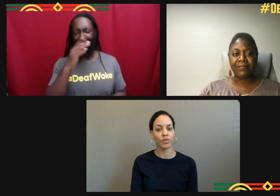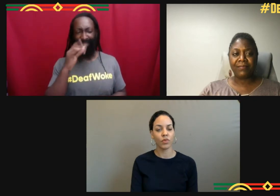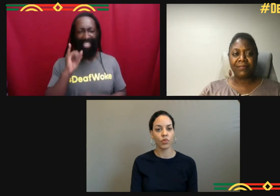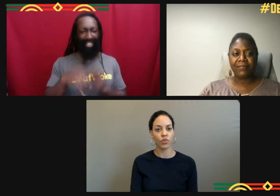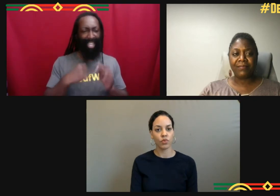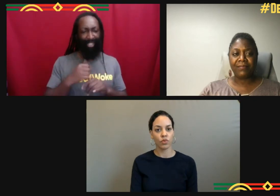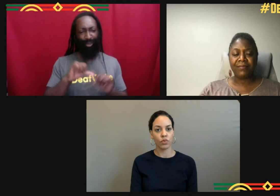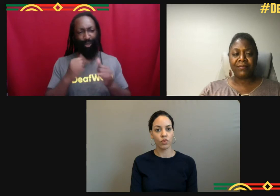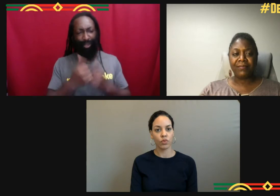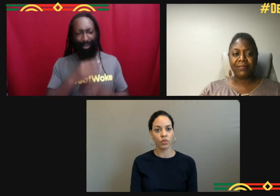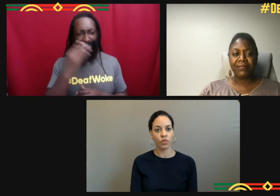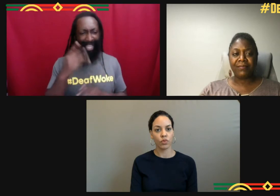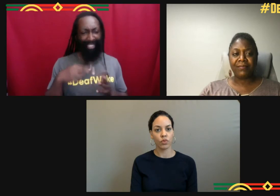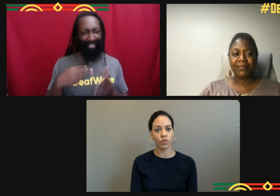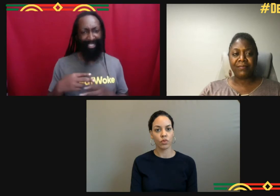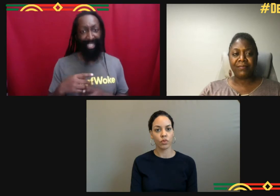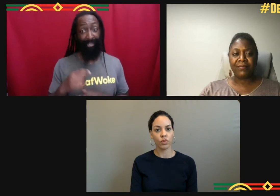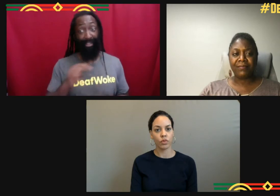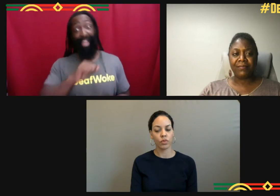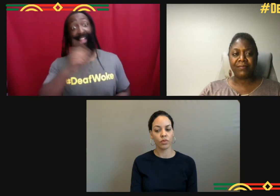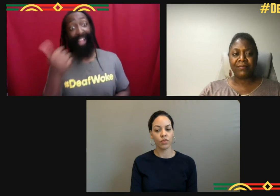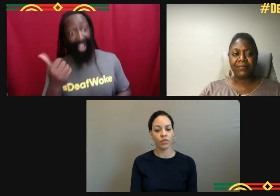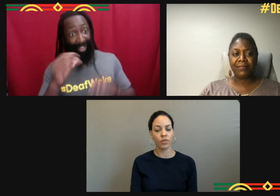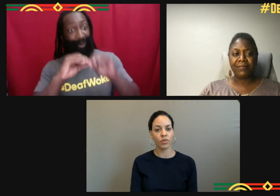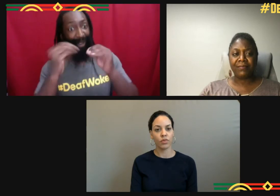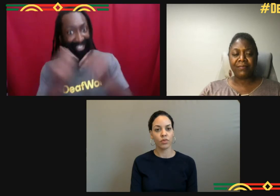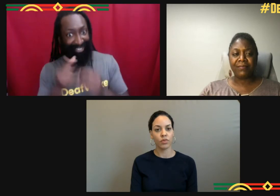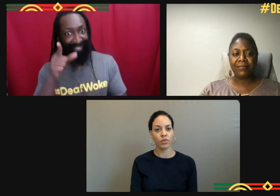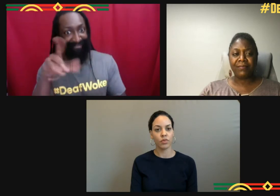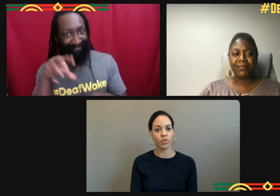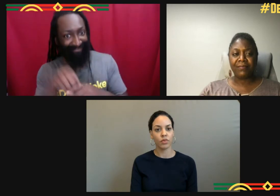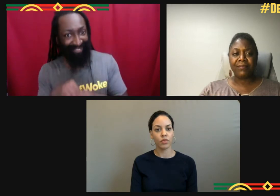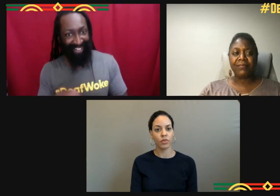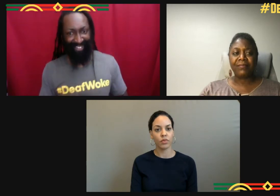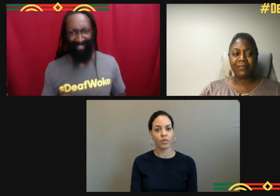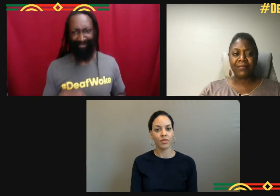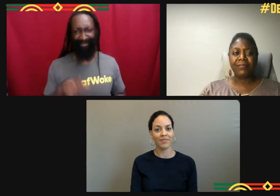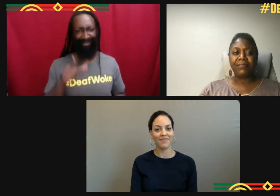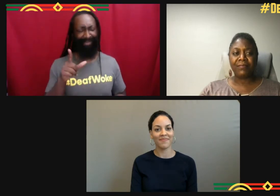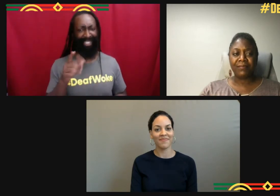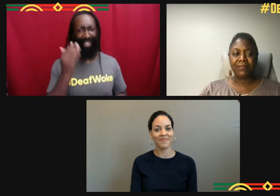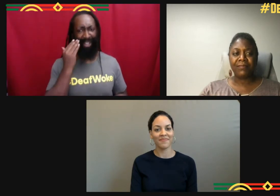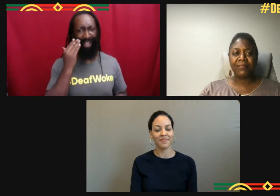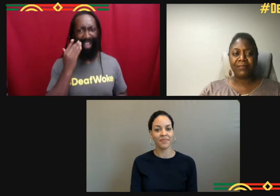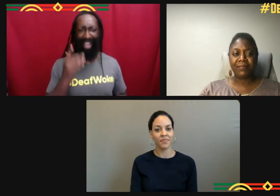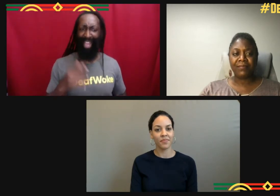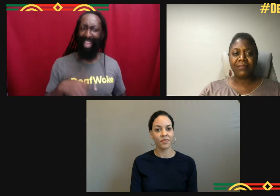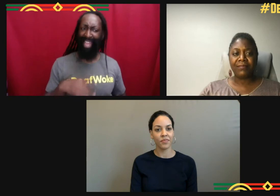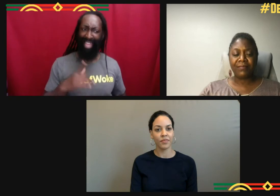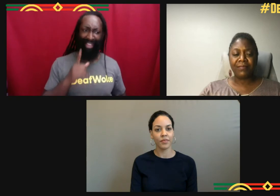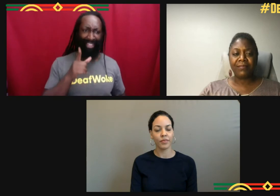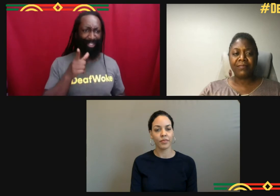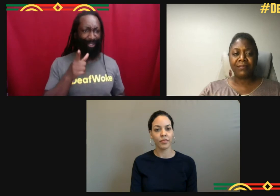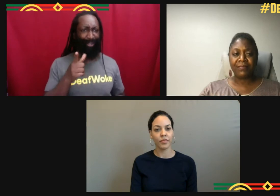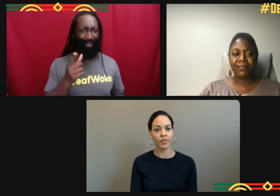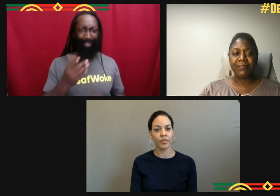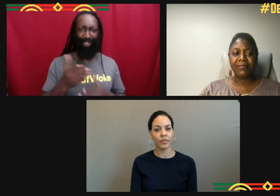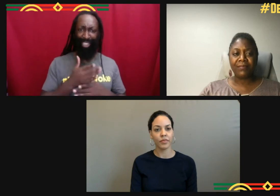everyone to participate, be involved in, to tune in